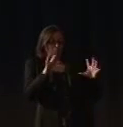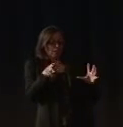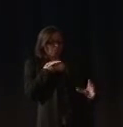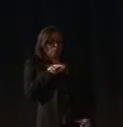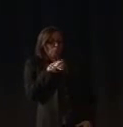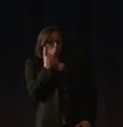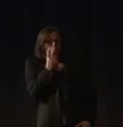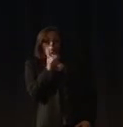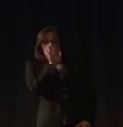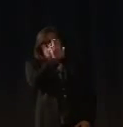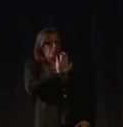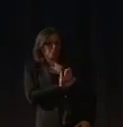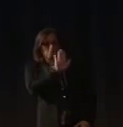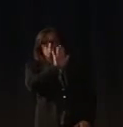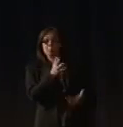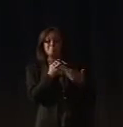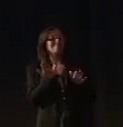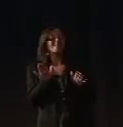epitome of